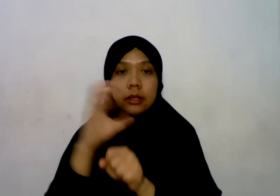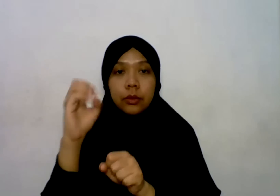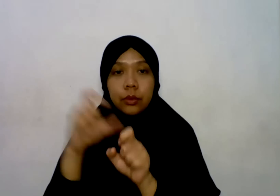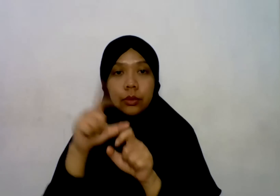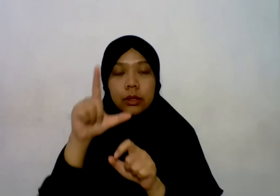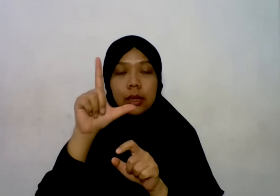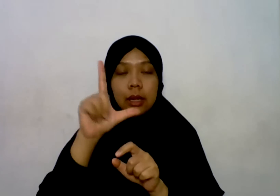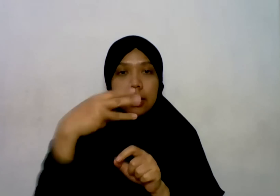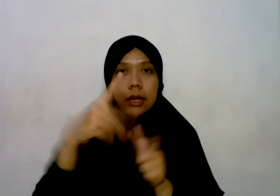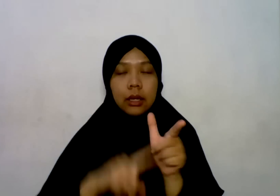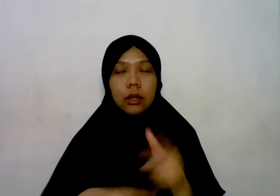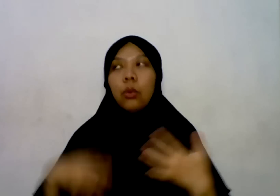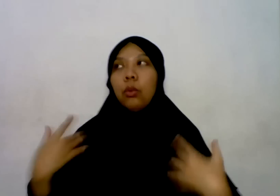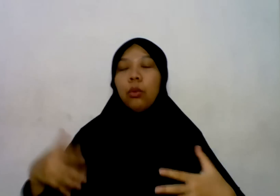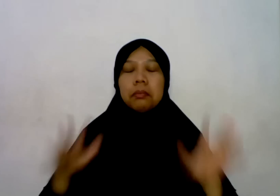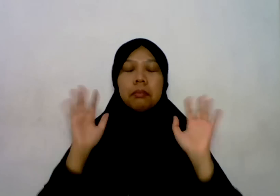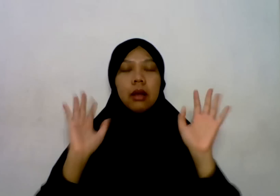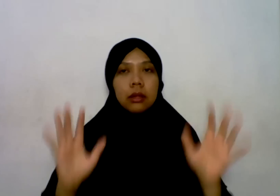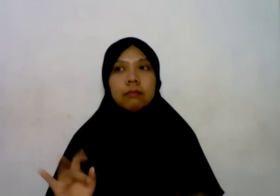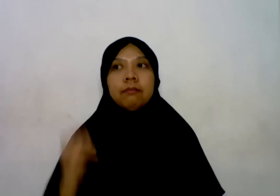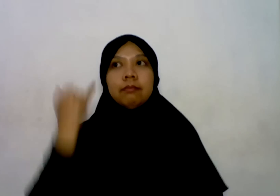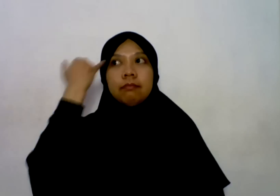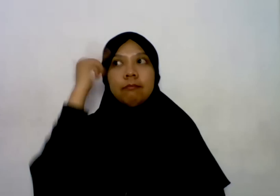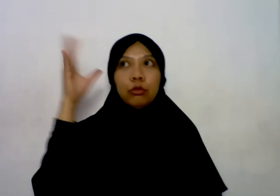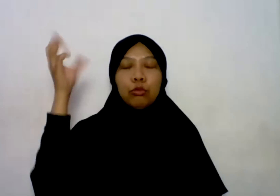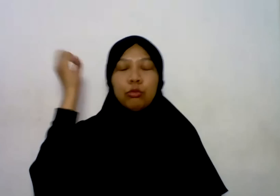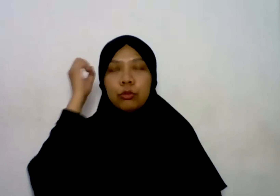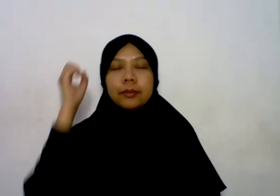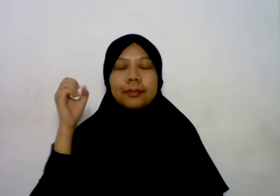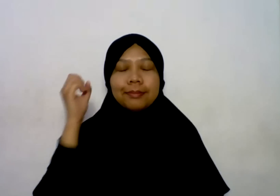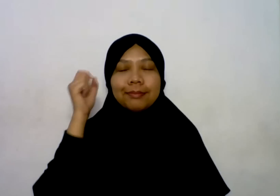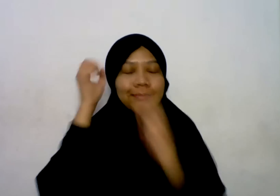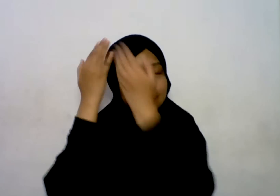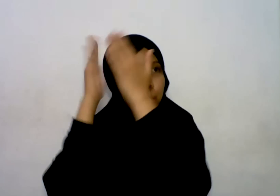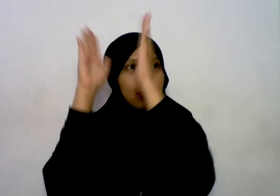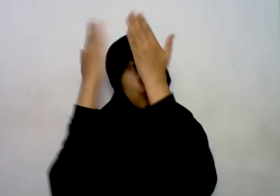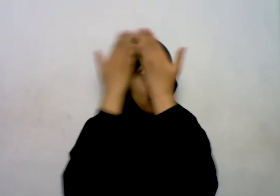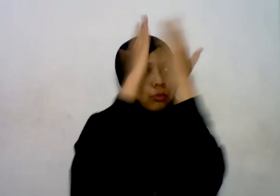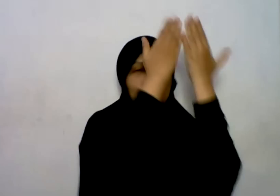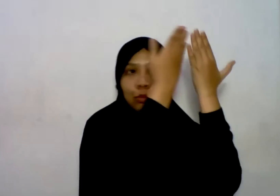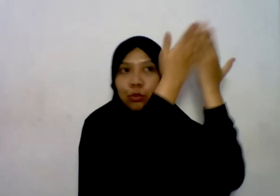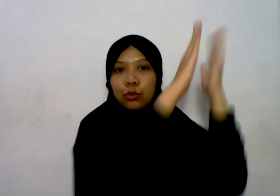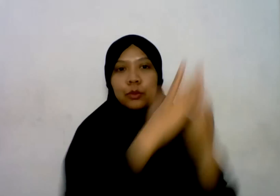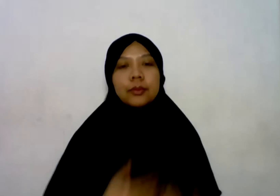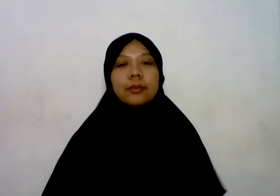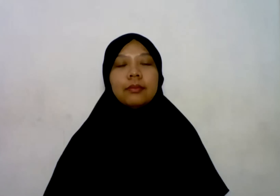Lots of insight from Professor Tanning as explaining to us about